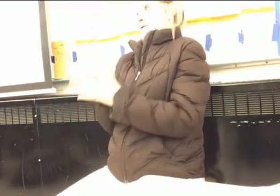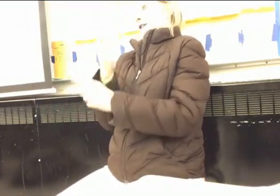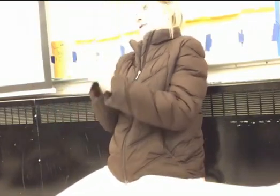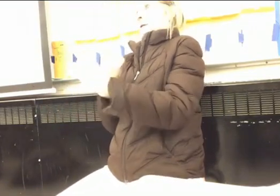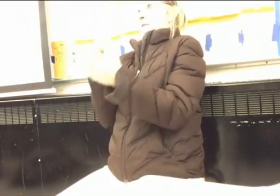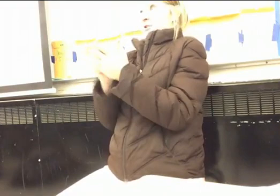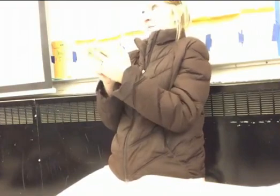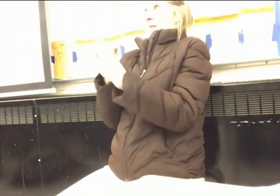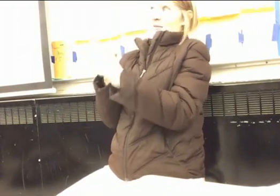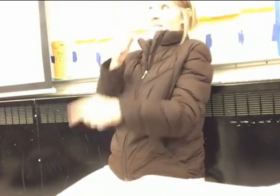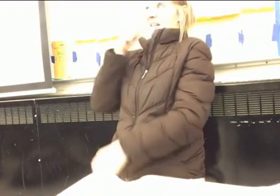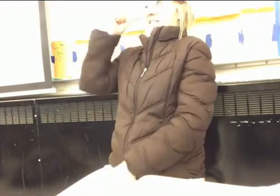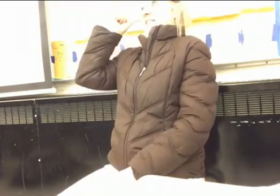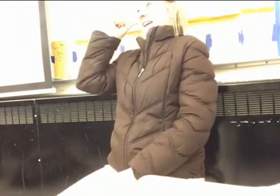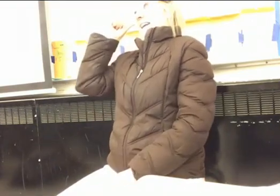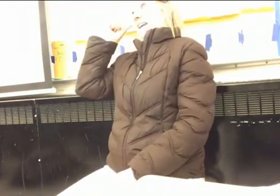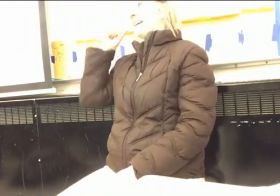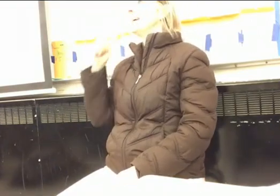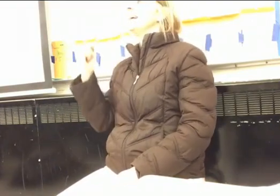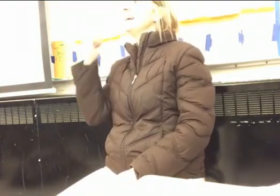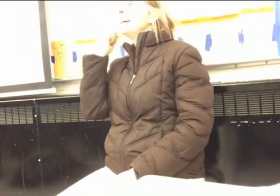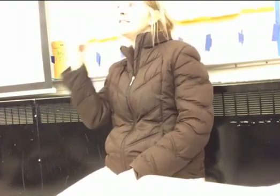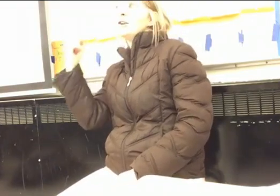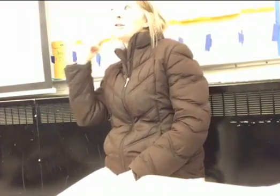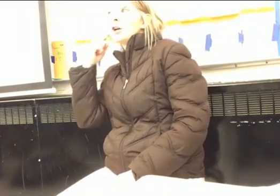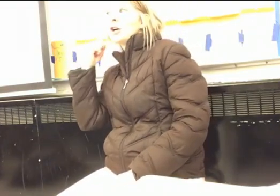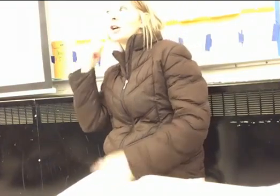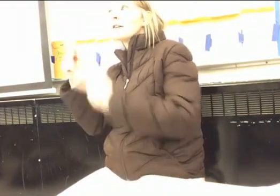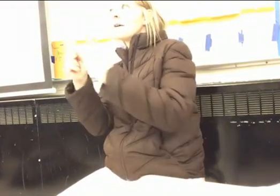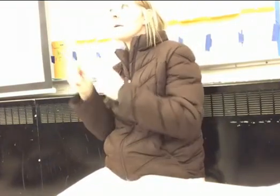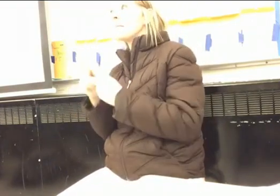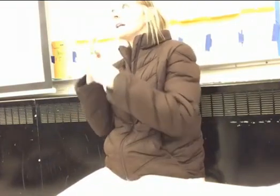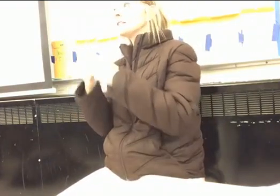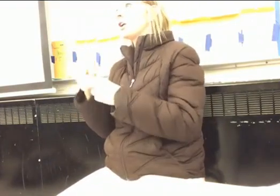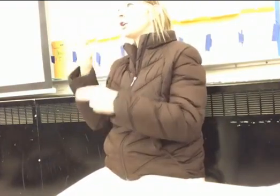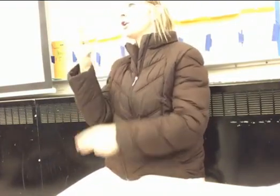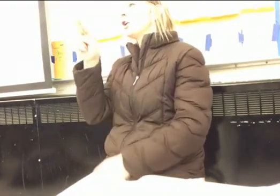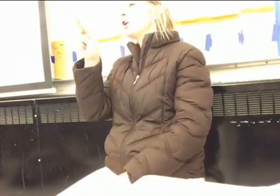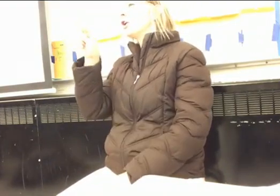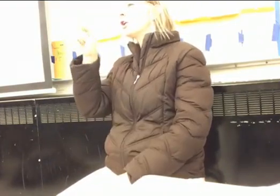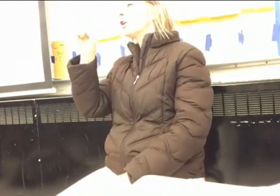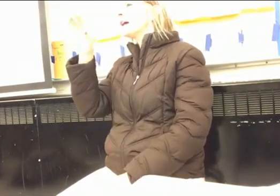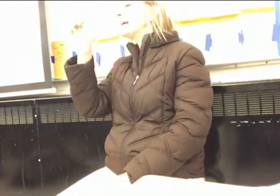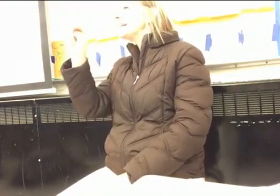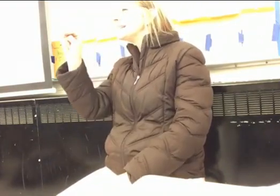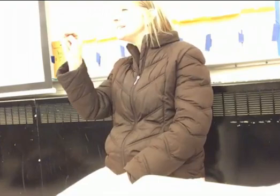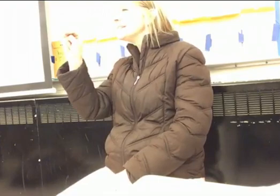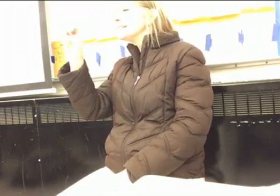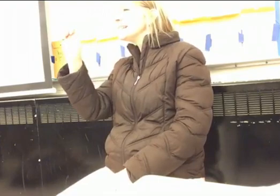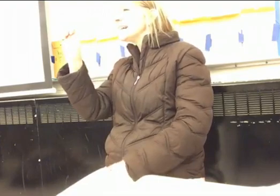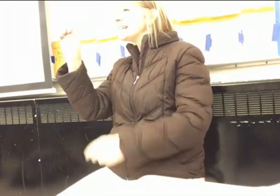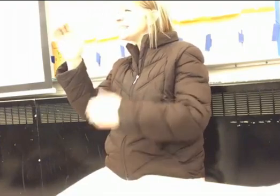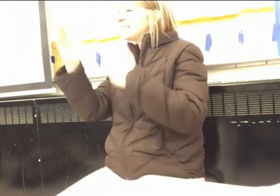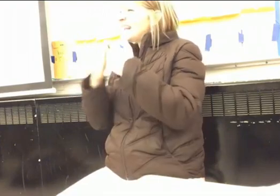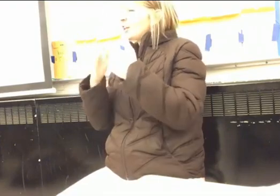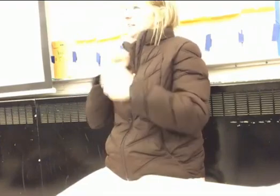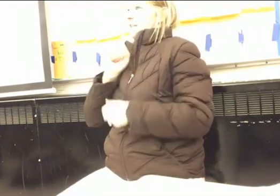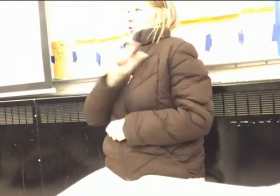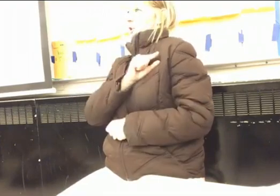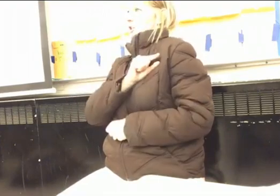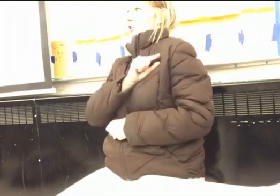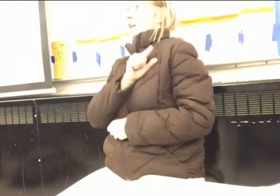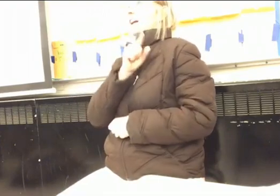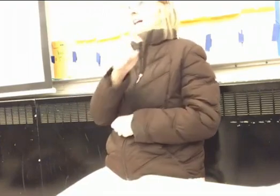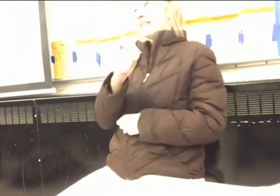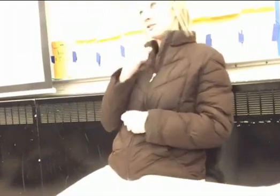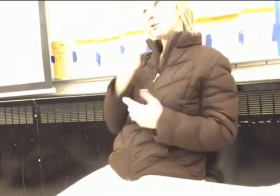from yesterday. If you ever heard of a place called Hurricane down next to St. George, they are doing a